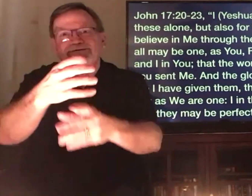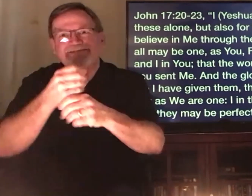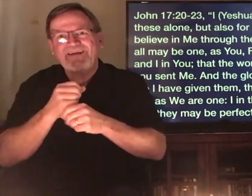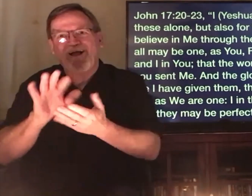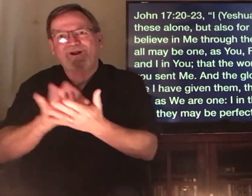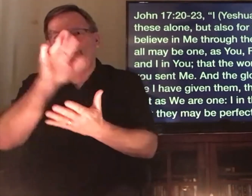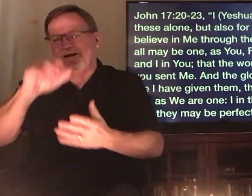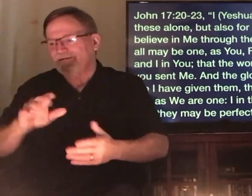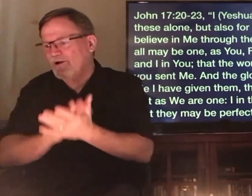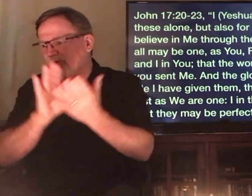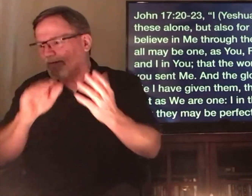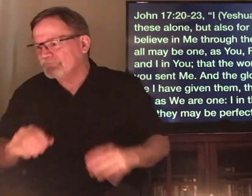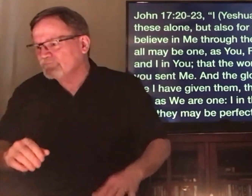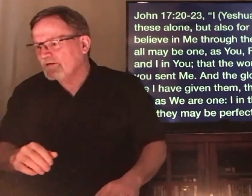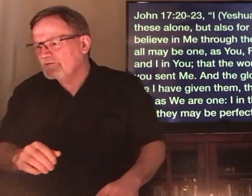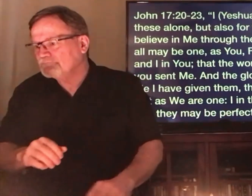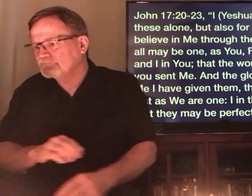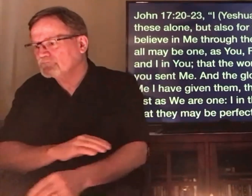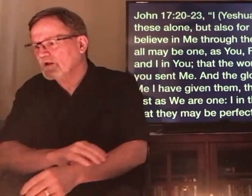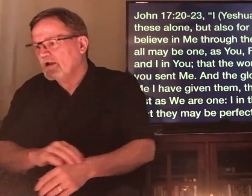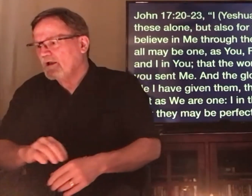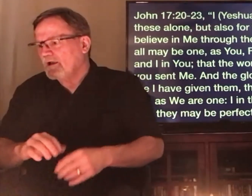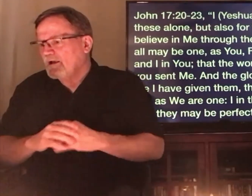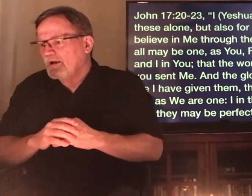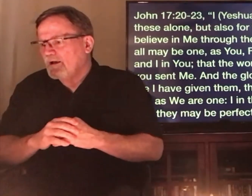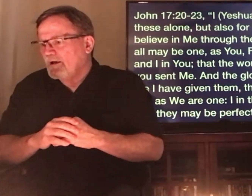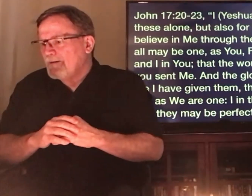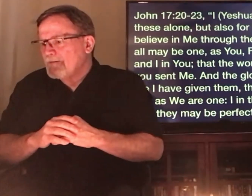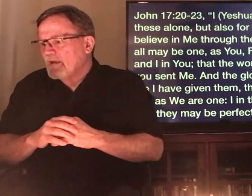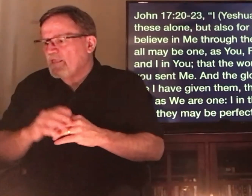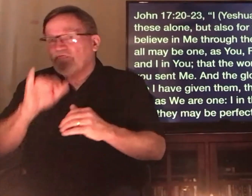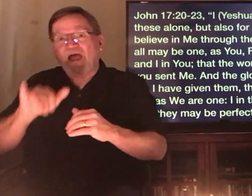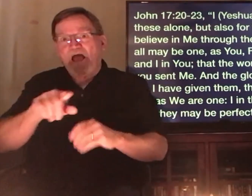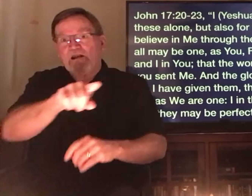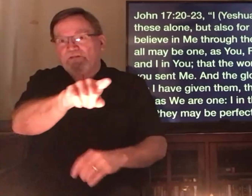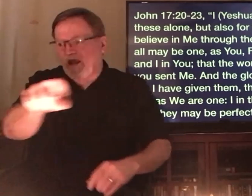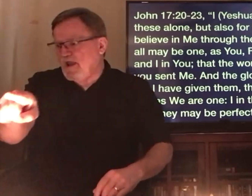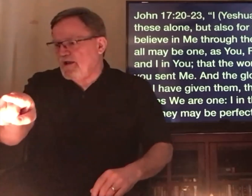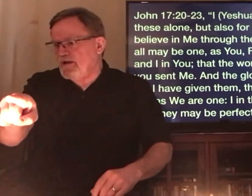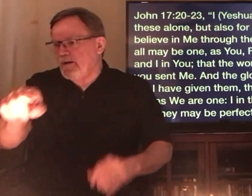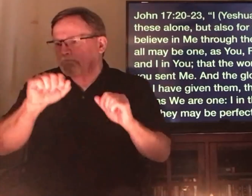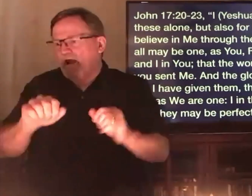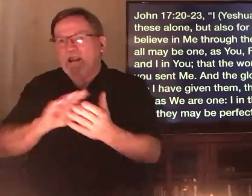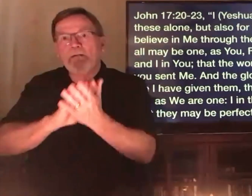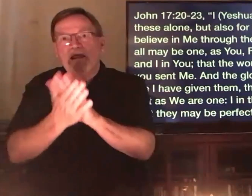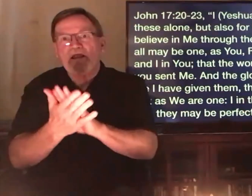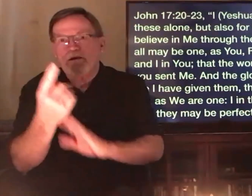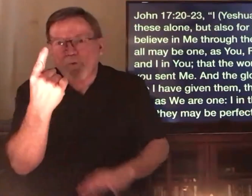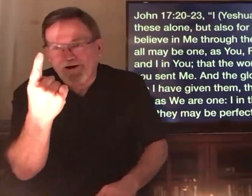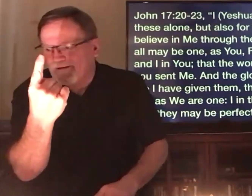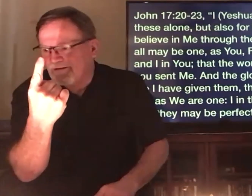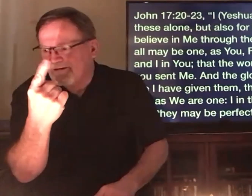same one God, one Spirit, one Lord, and all that. Amen. Okay,